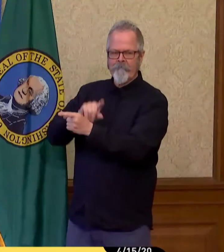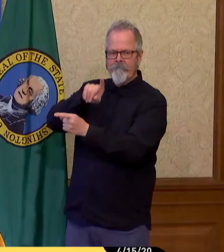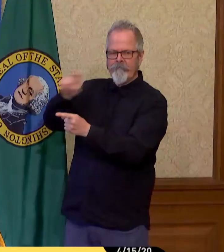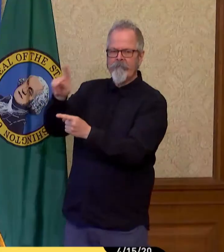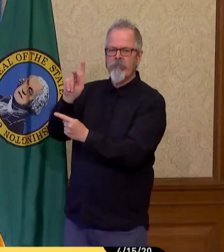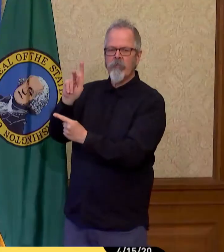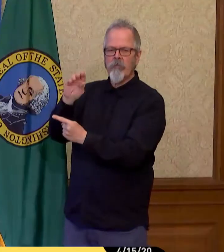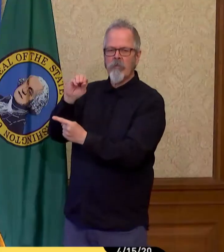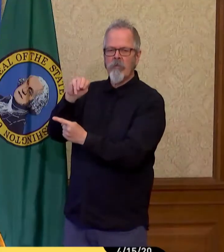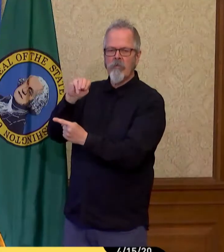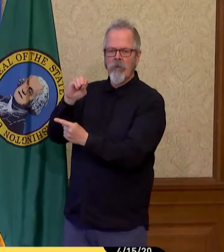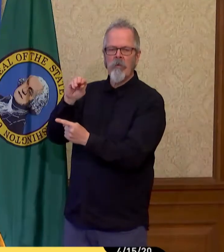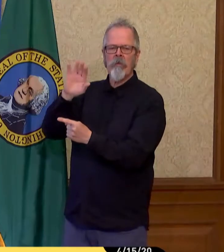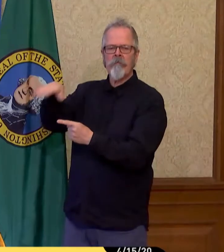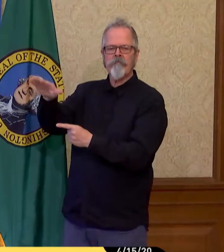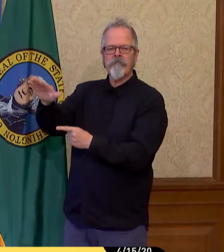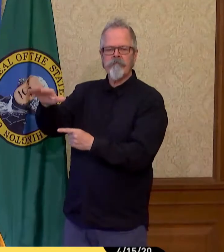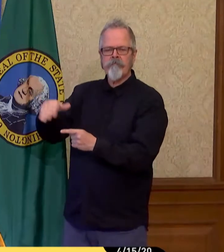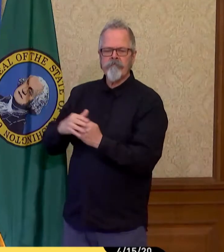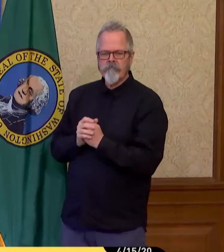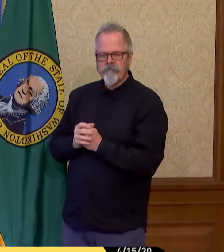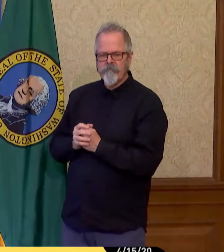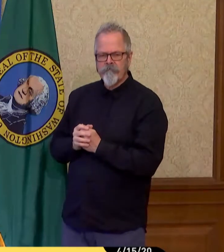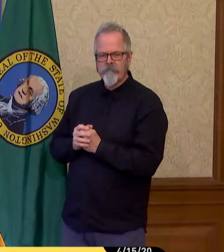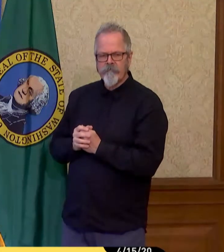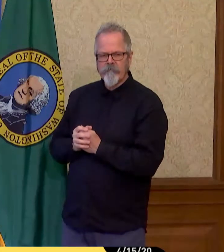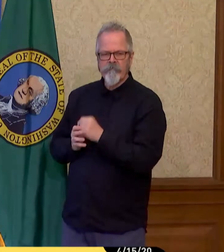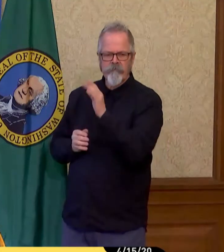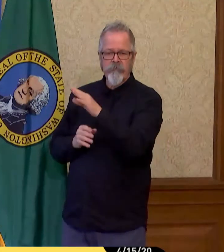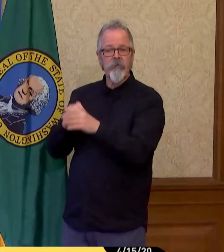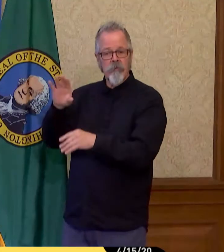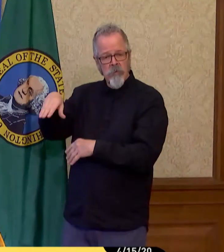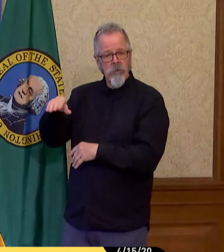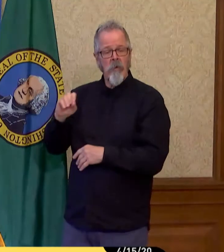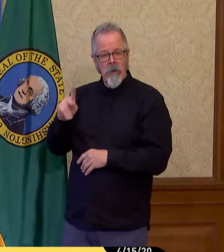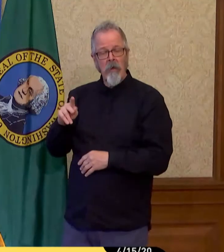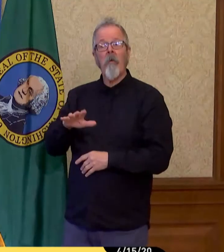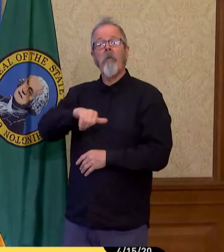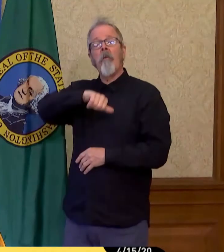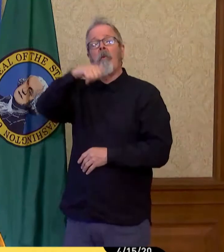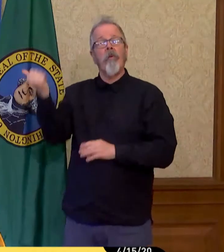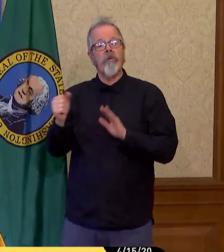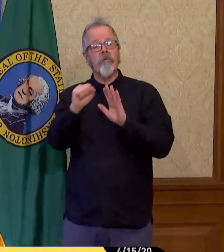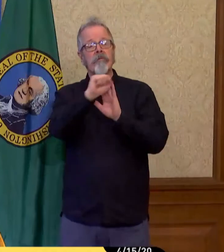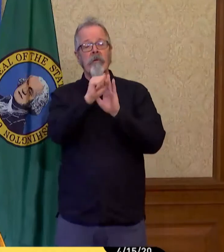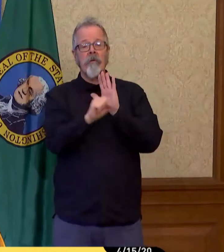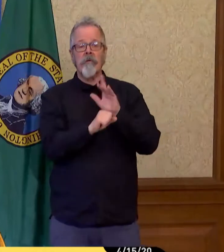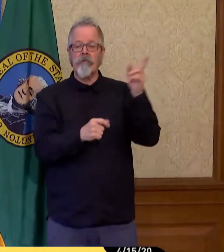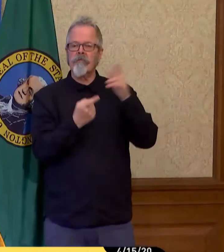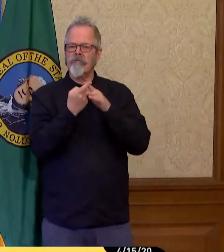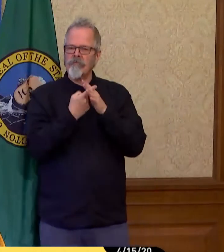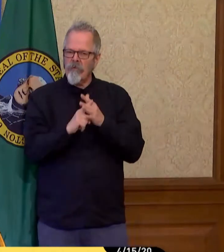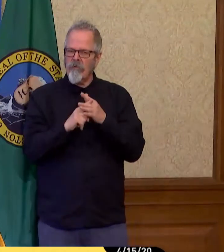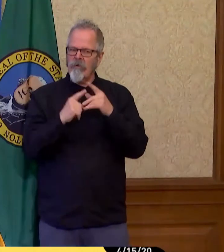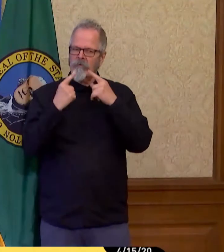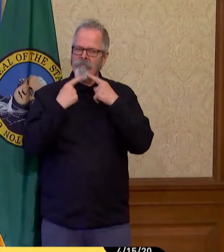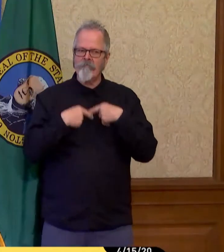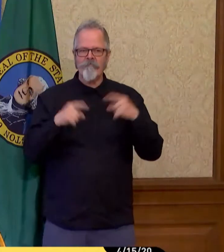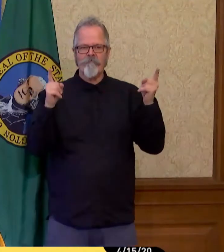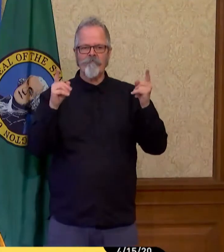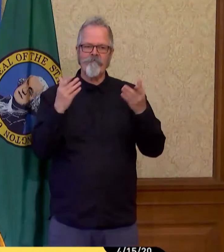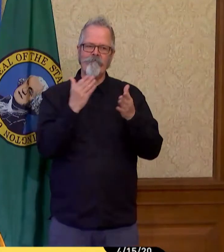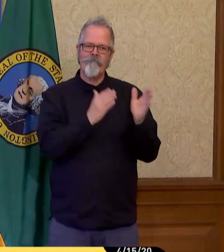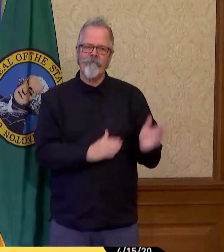phased-in reopening. You don't have your plan out there yet. I understand you agree with much of what they say. But why not, if social distancing is